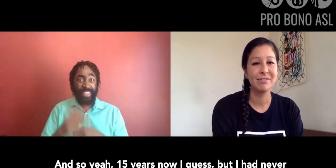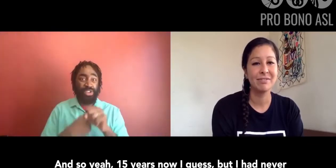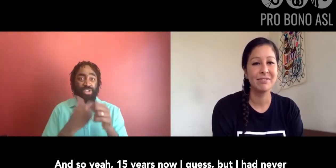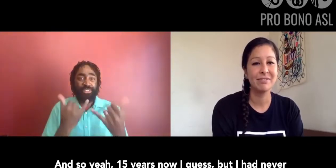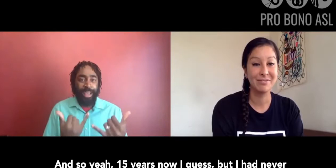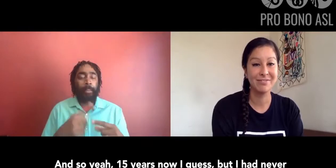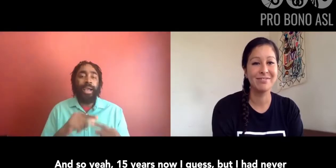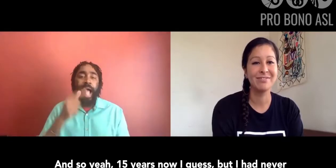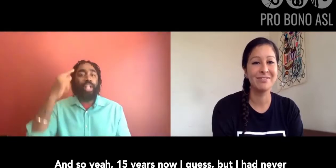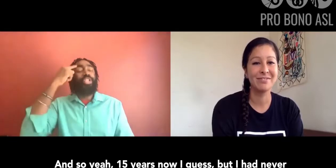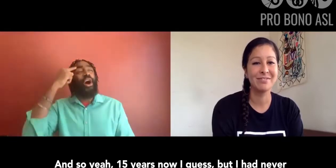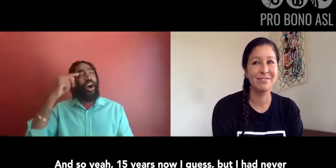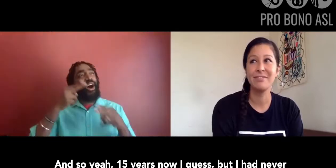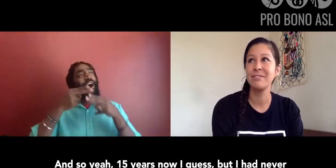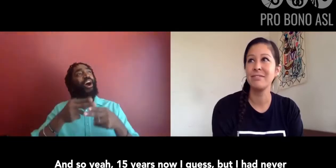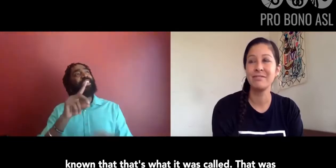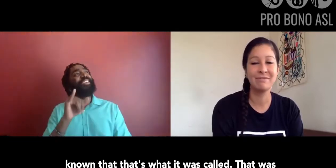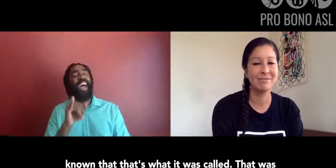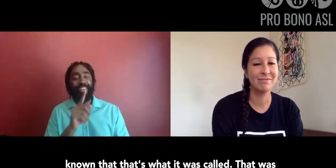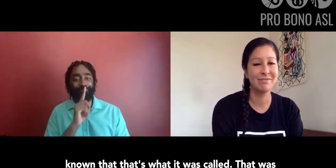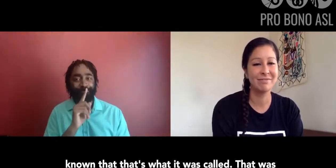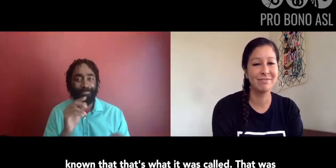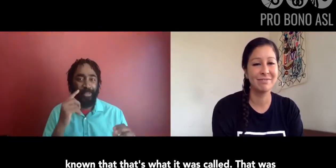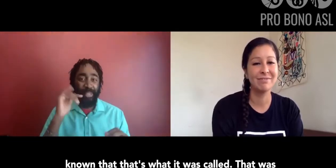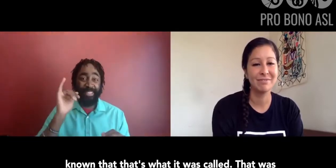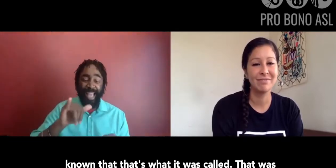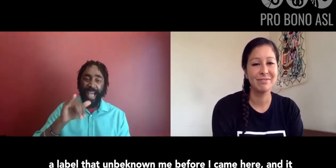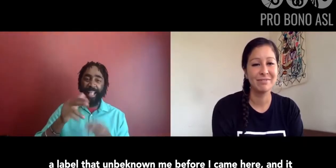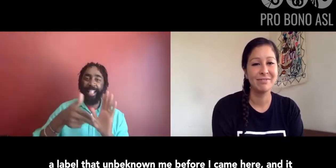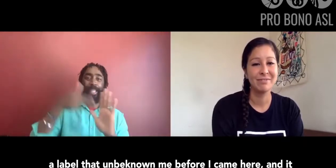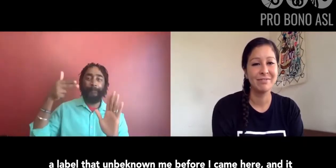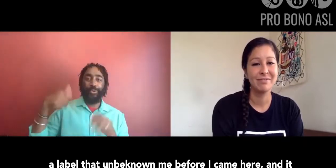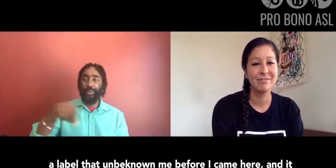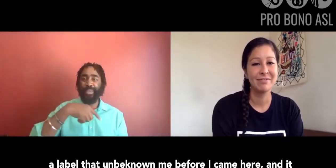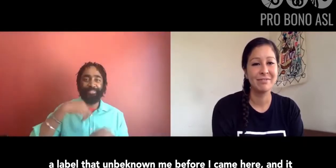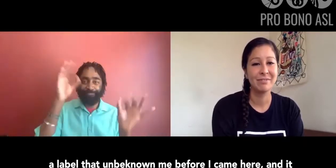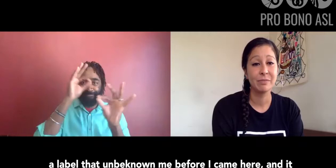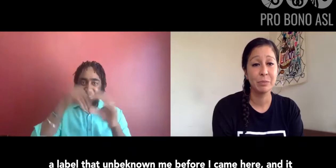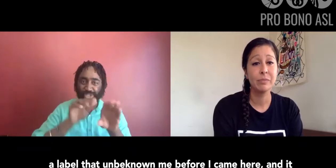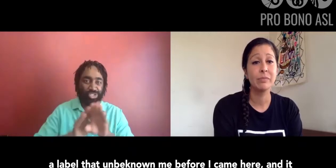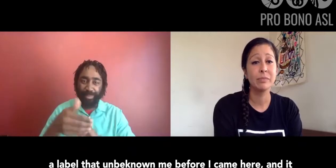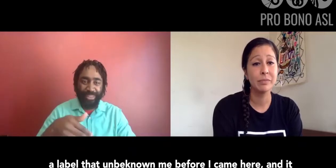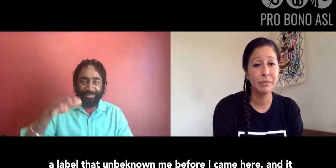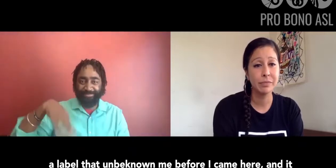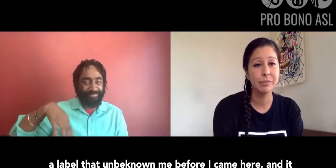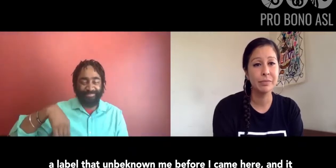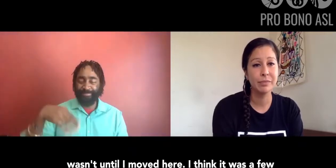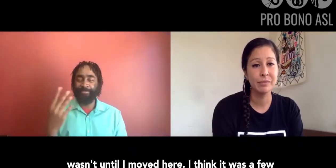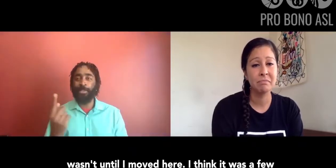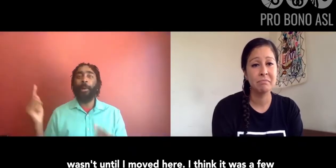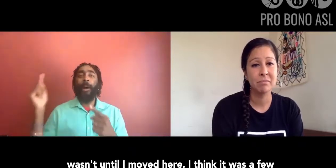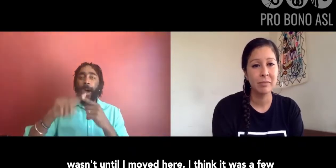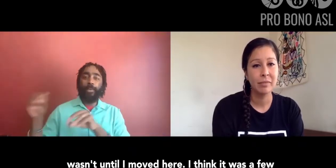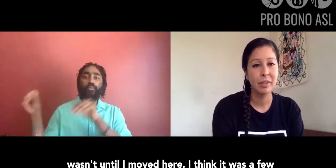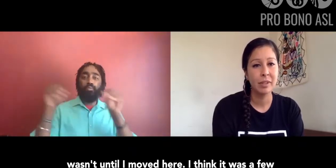yeah, 15 years now, I guess, but I had never known that that's what it was called. That was a label that was beknown to me before I came here, and it wasn't